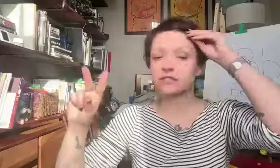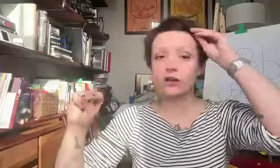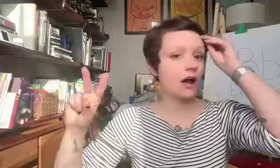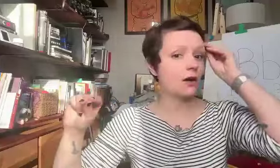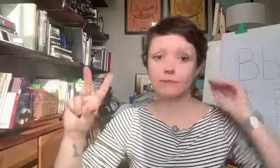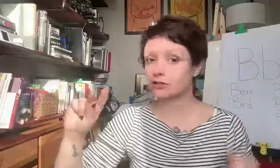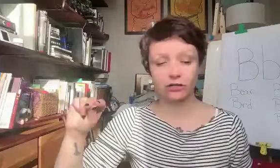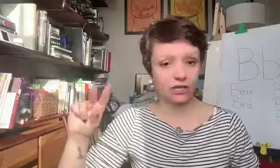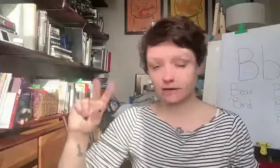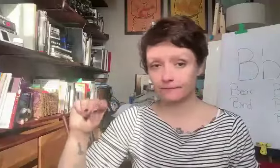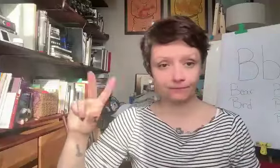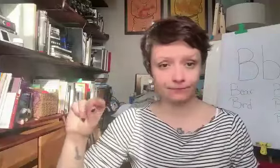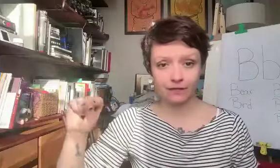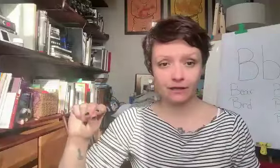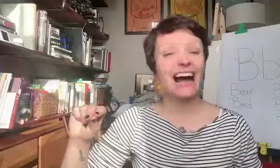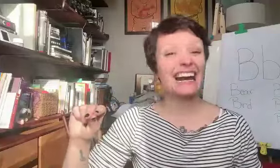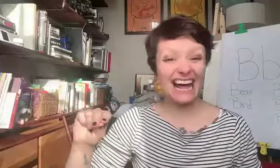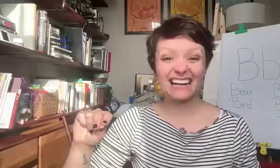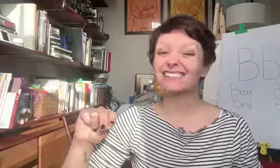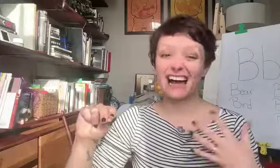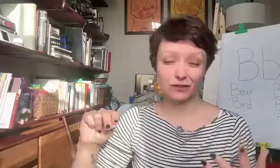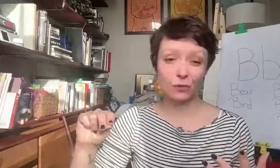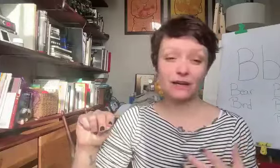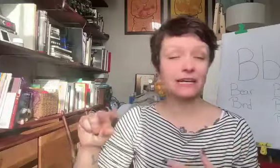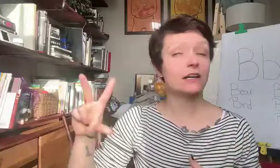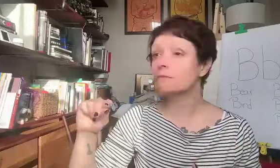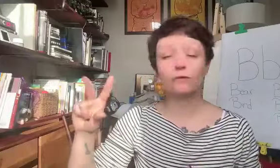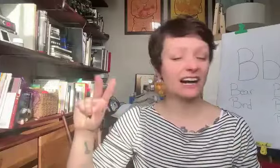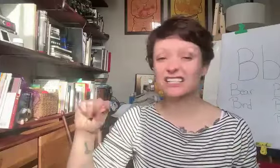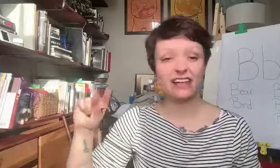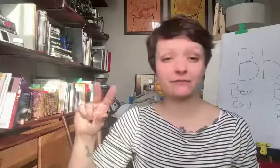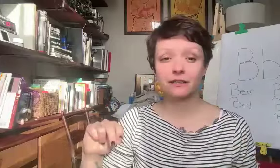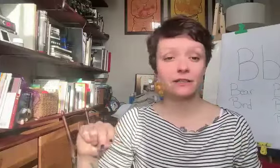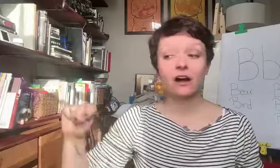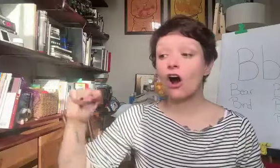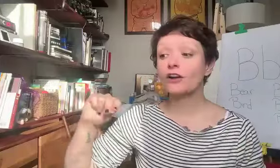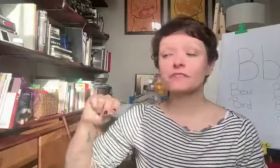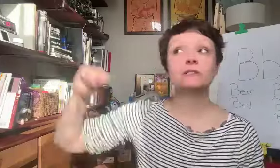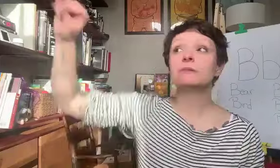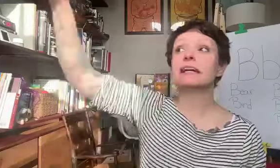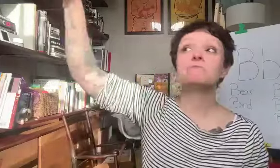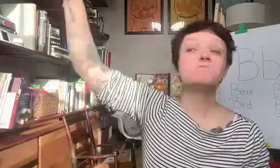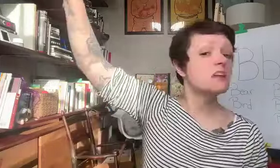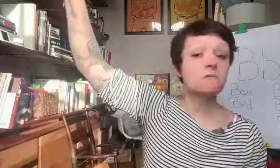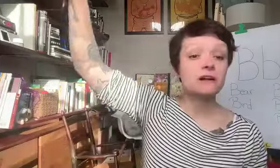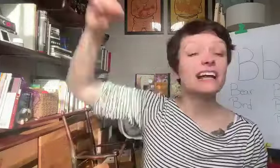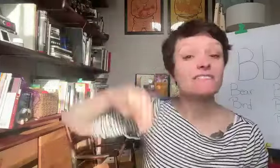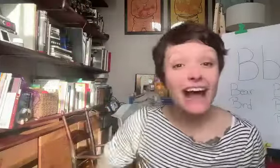a no, make sure to shake. And again, after a week of saying, no, we're not going to do that, all you have to do is be like, no. In